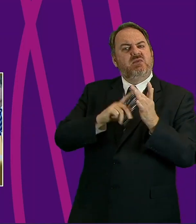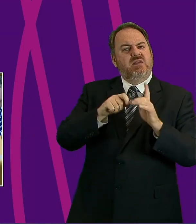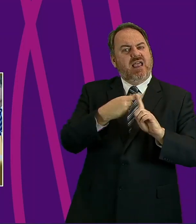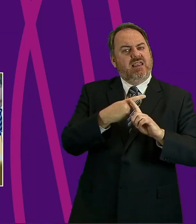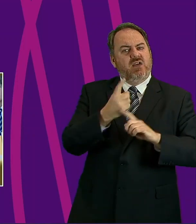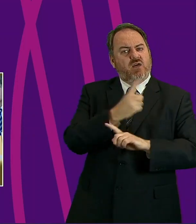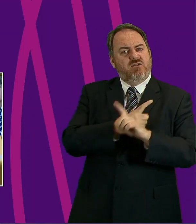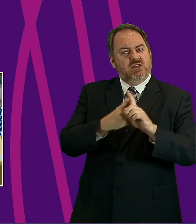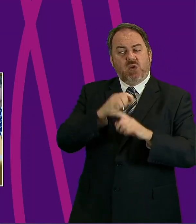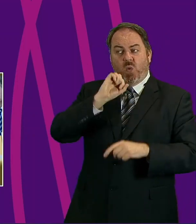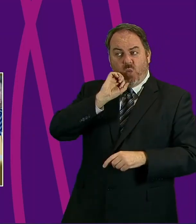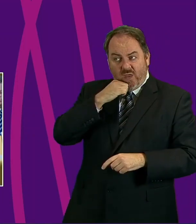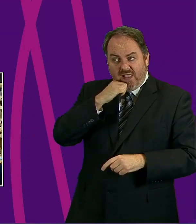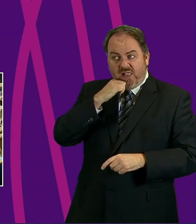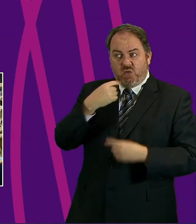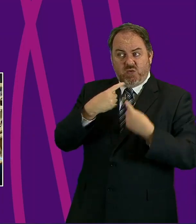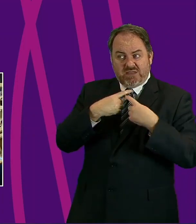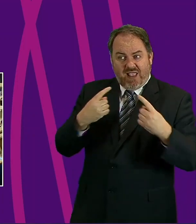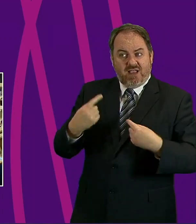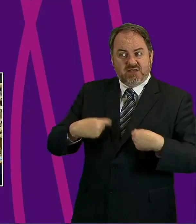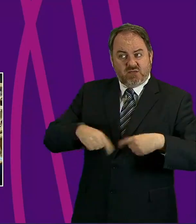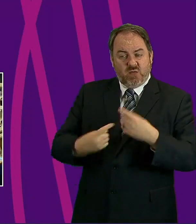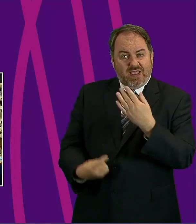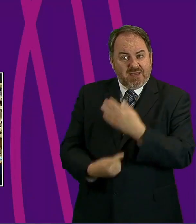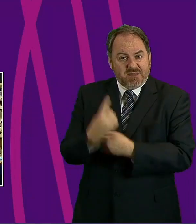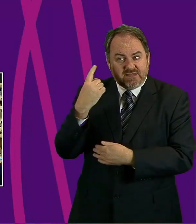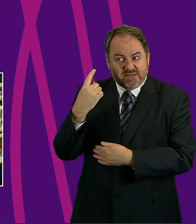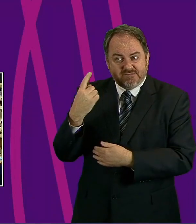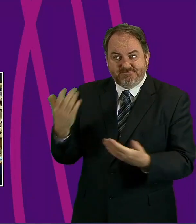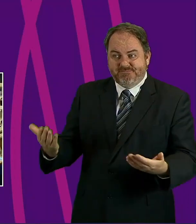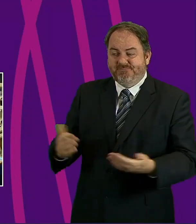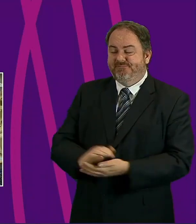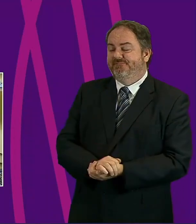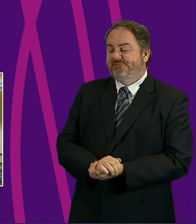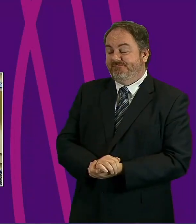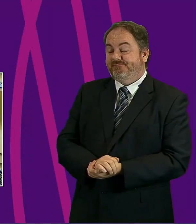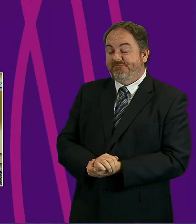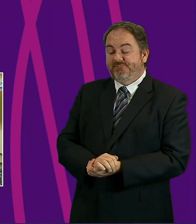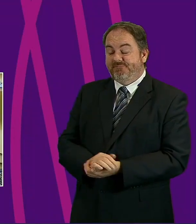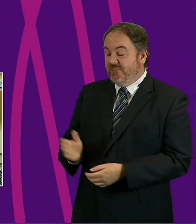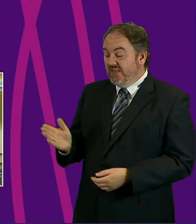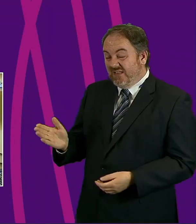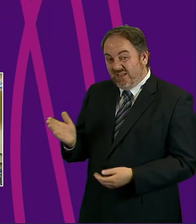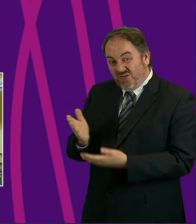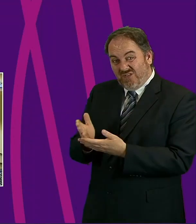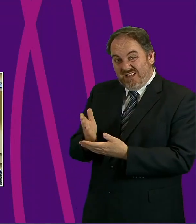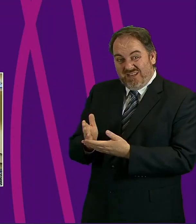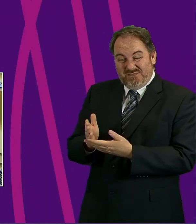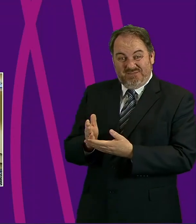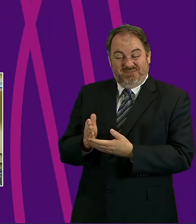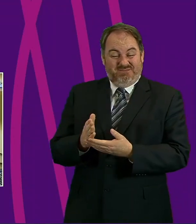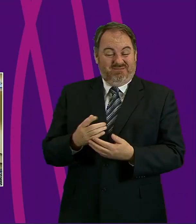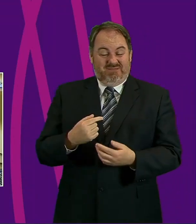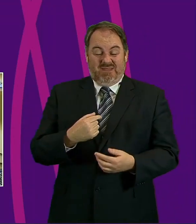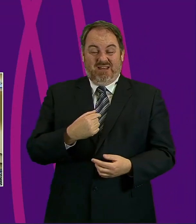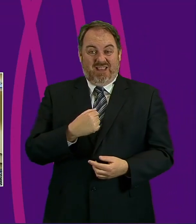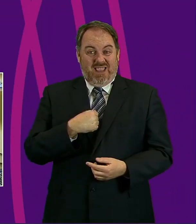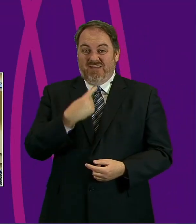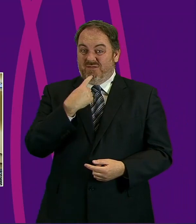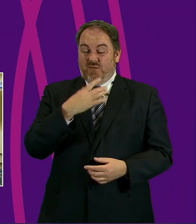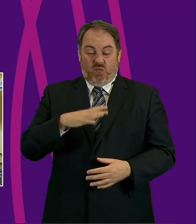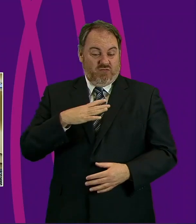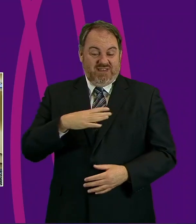the public be told? First Minister. Well, as the Health Secretary said yesterday, indeed, as I covered in the daily